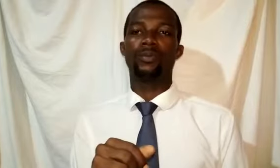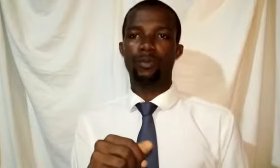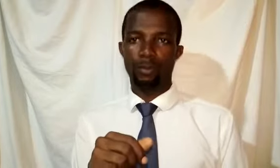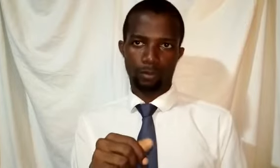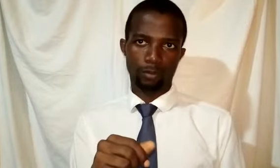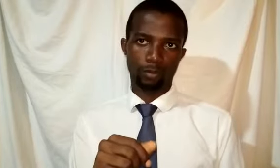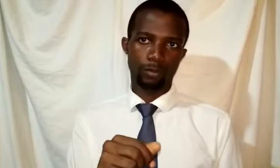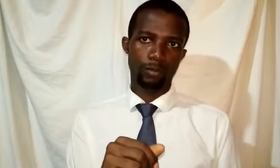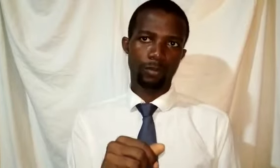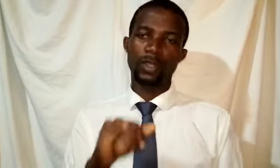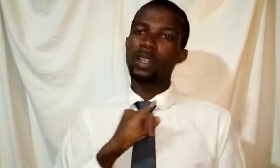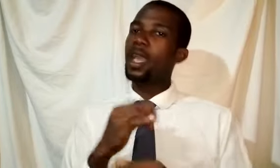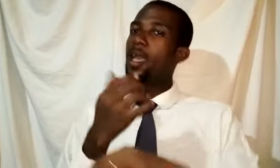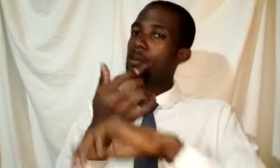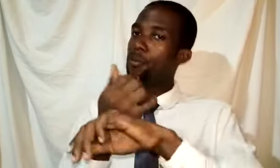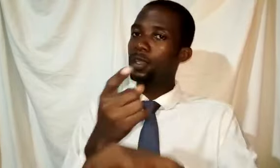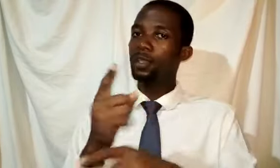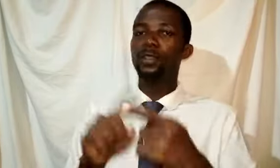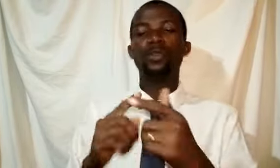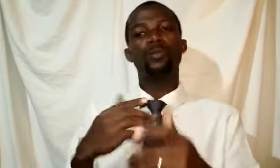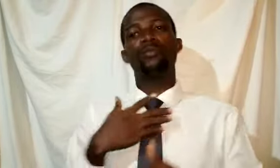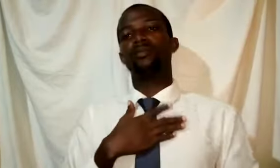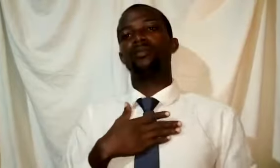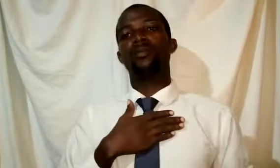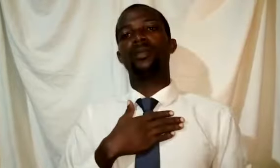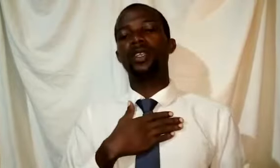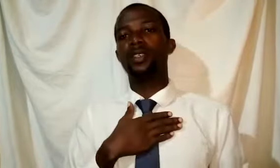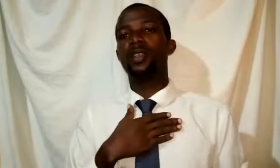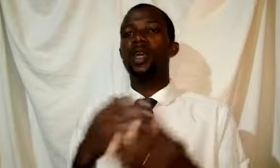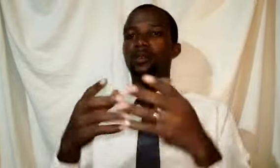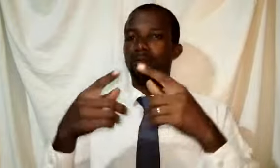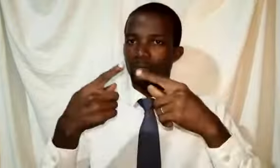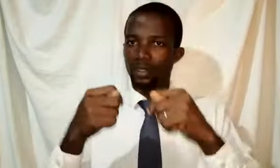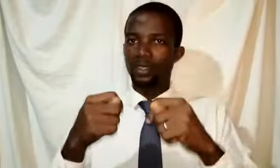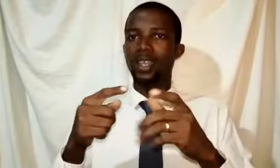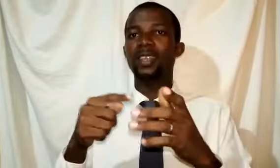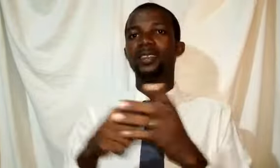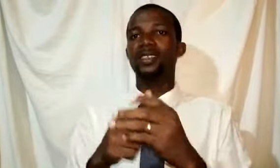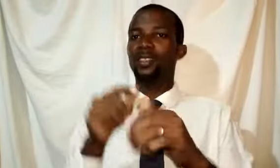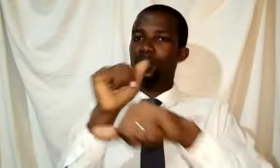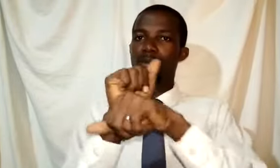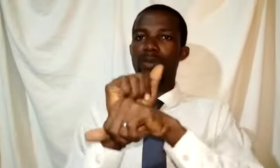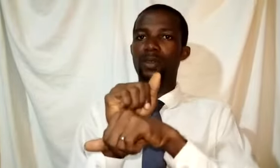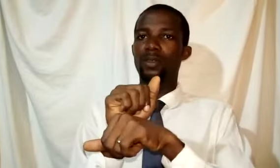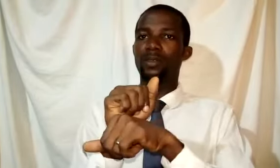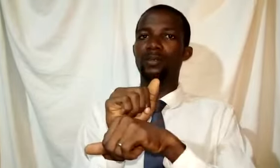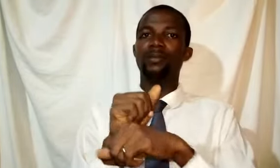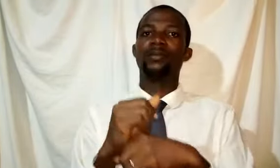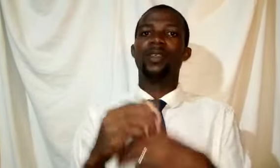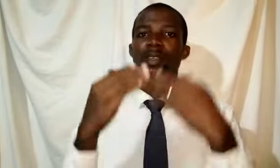I implore you to please solve the exercises. Thank you.